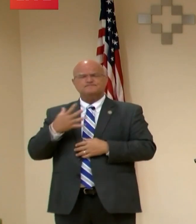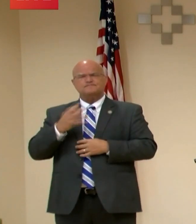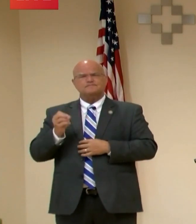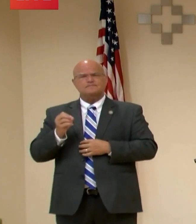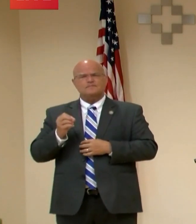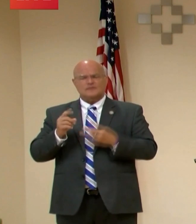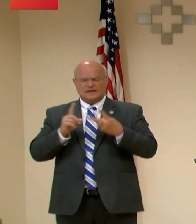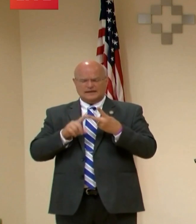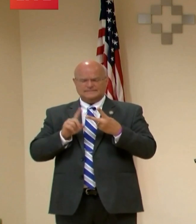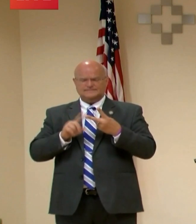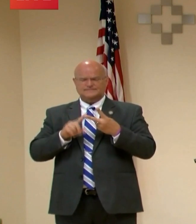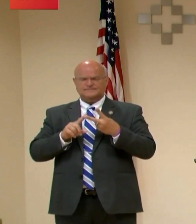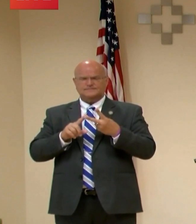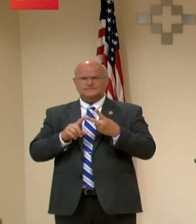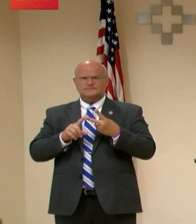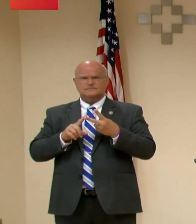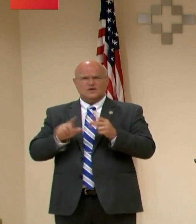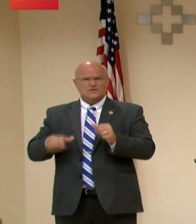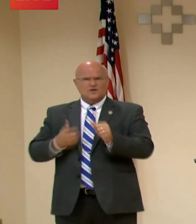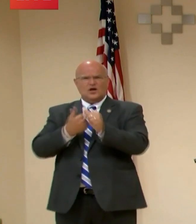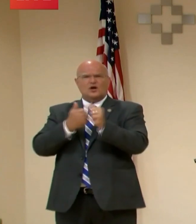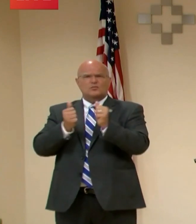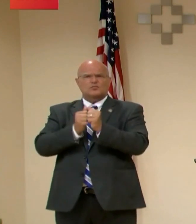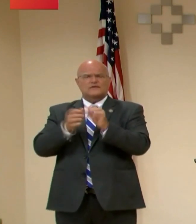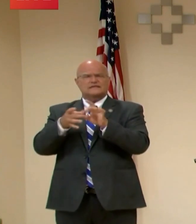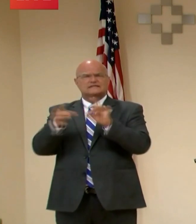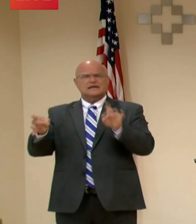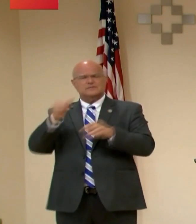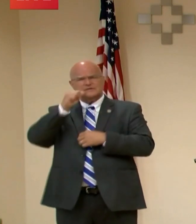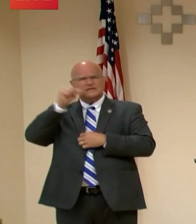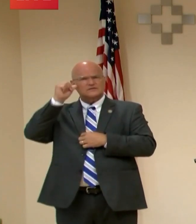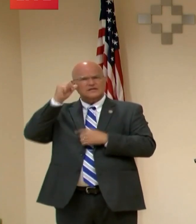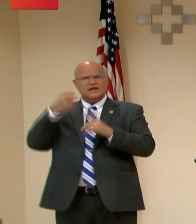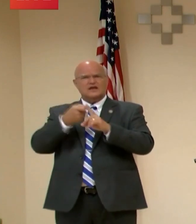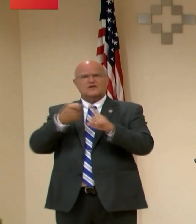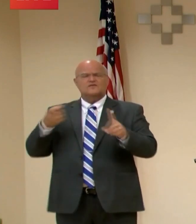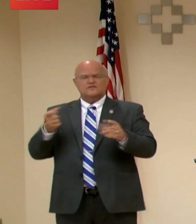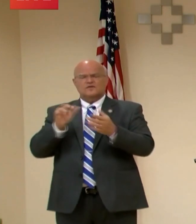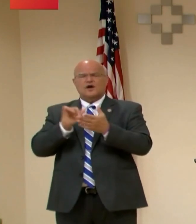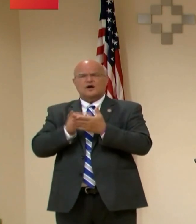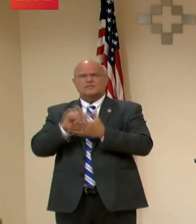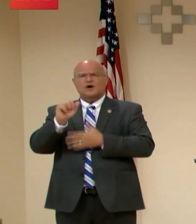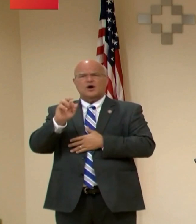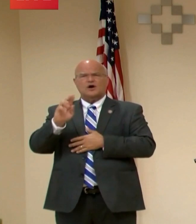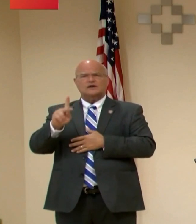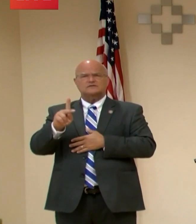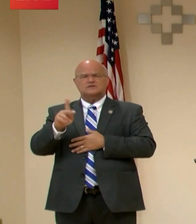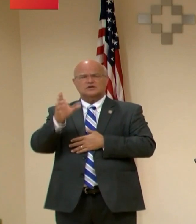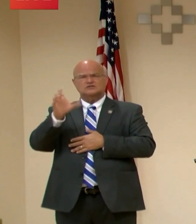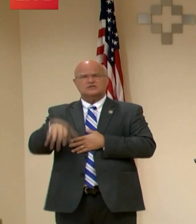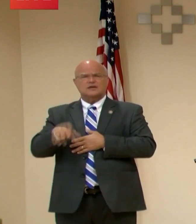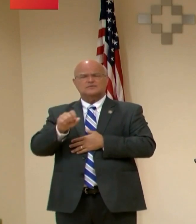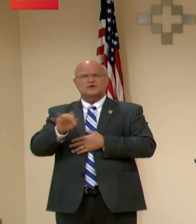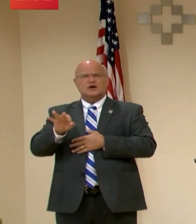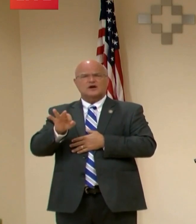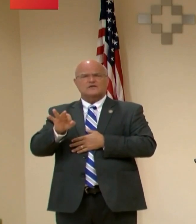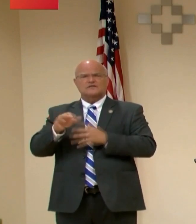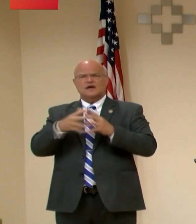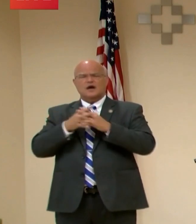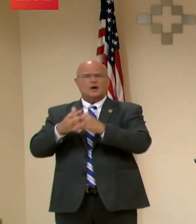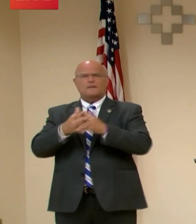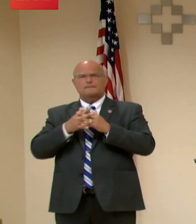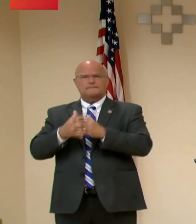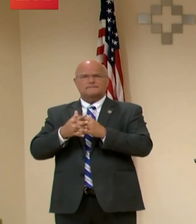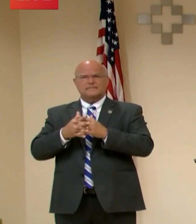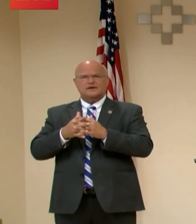And the second question I had was just following up on that statement yesterday from the Arkansas chapter of the